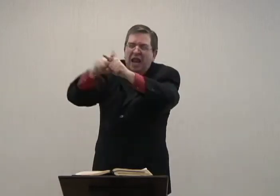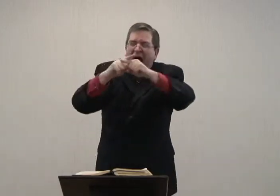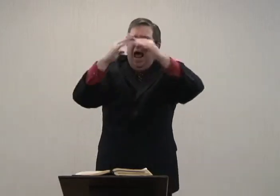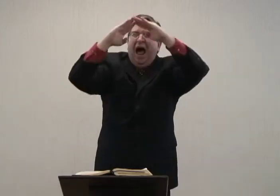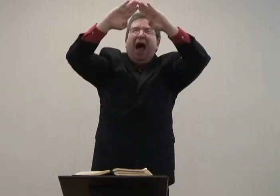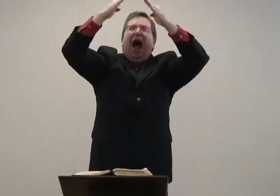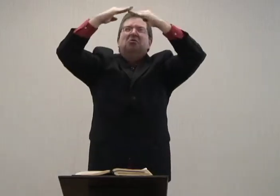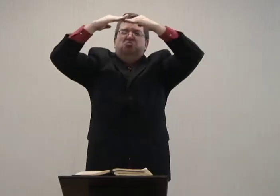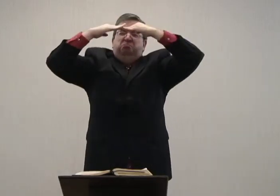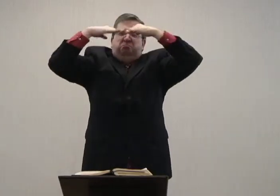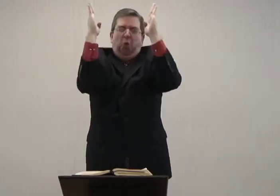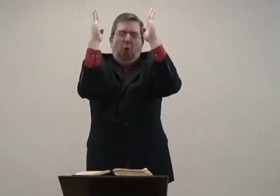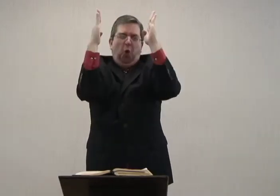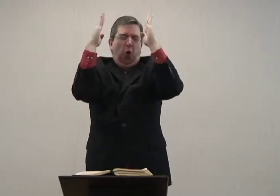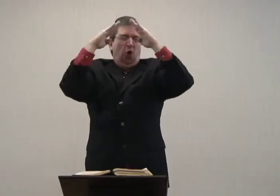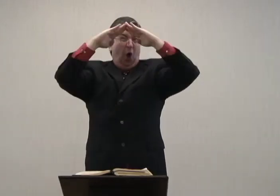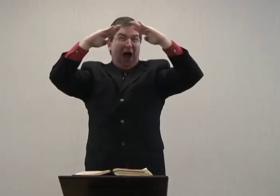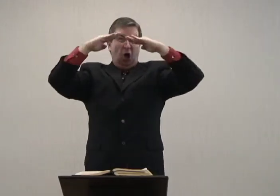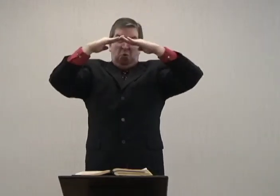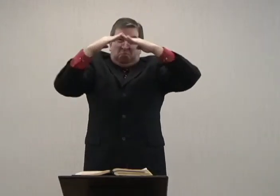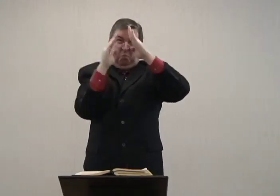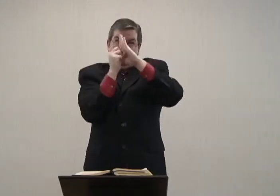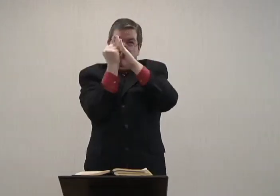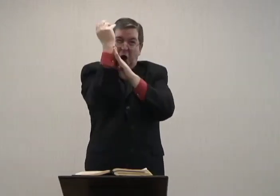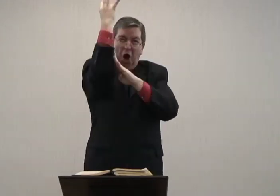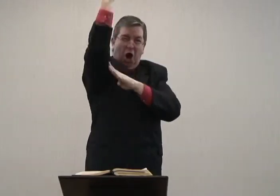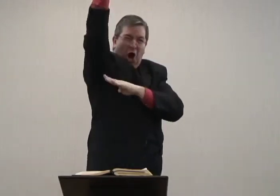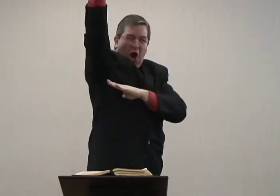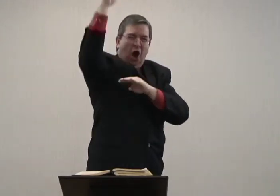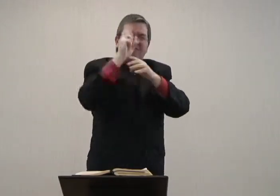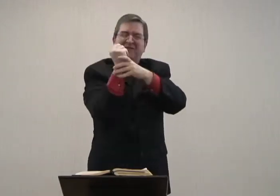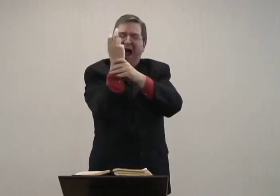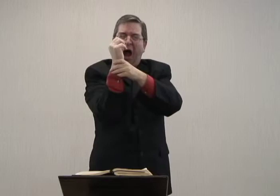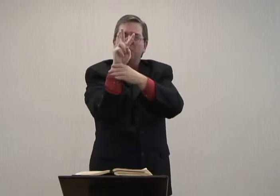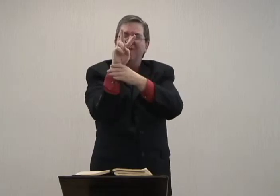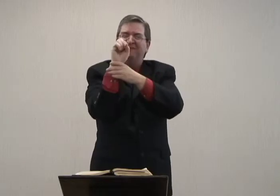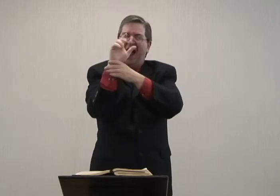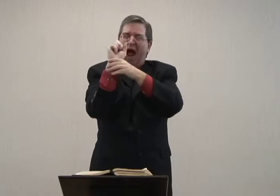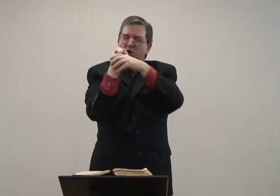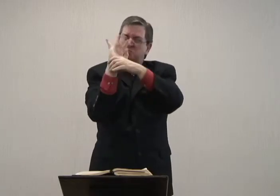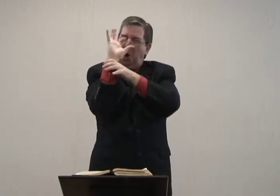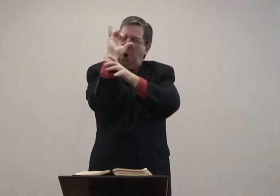He's so mad. House it explode.